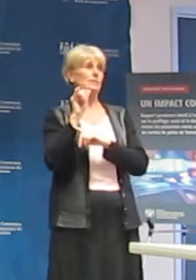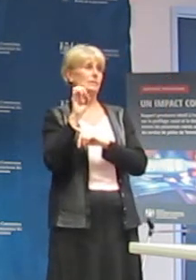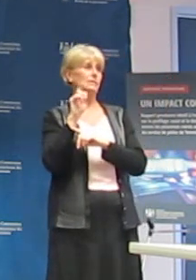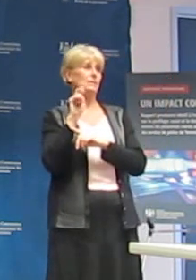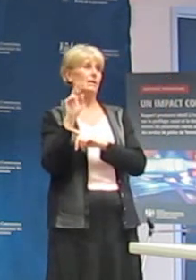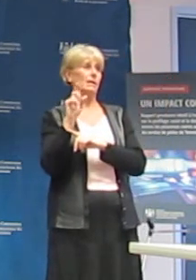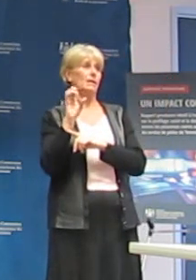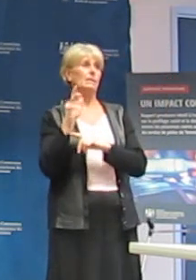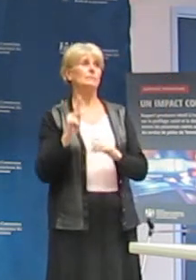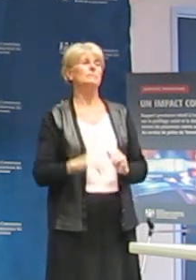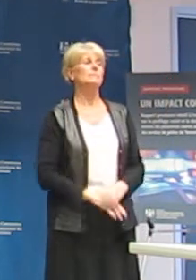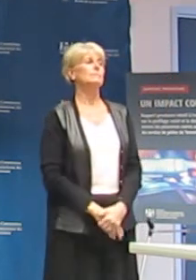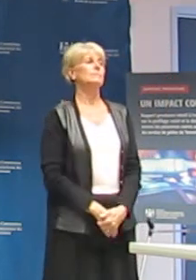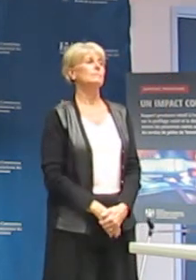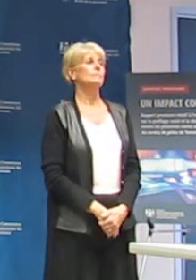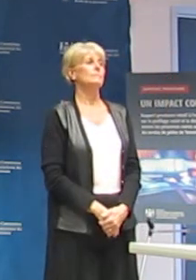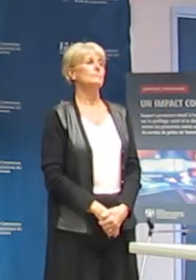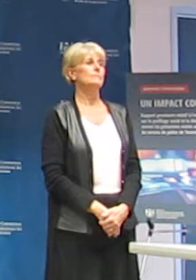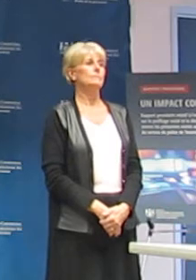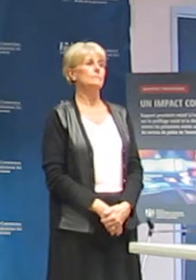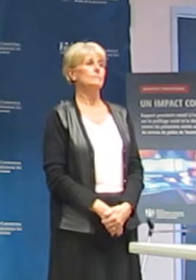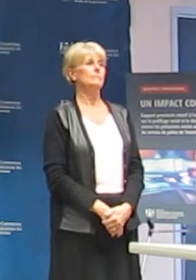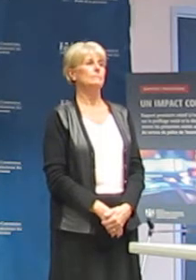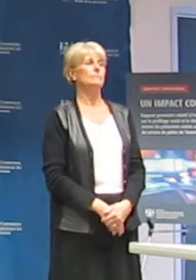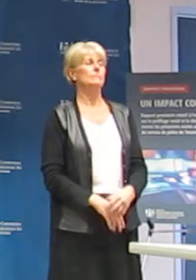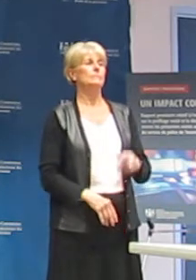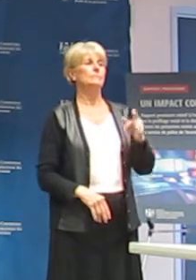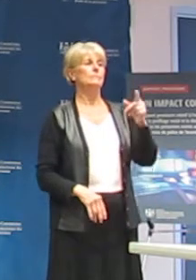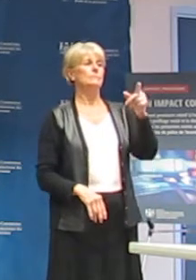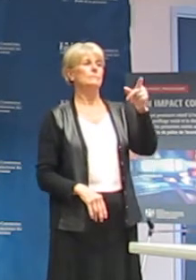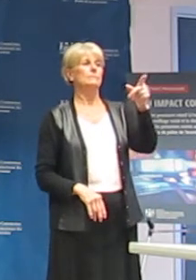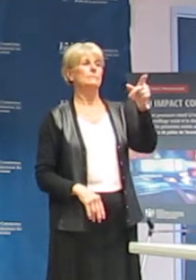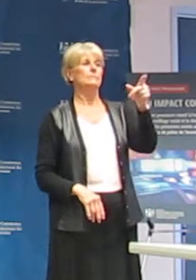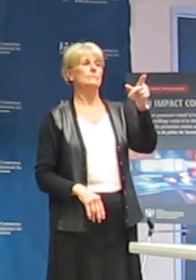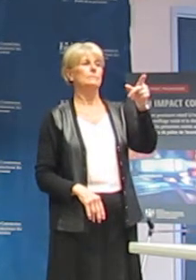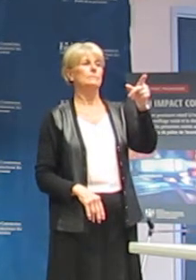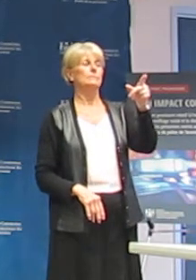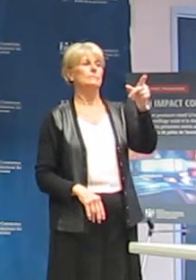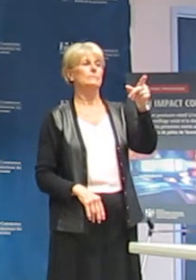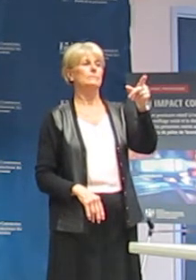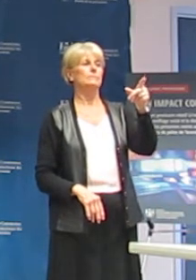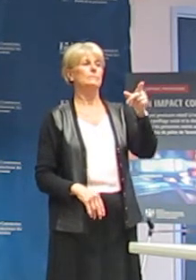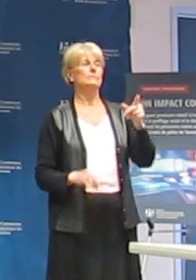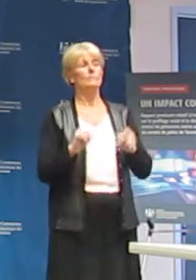implement. I have a question for Sam and Valerie.